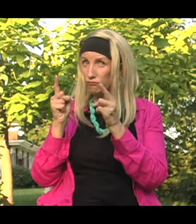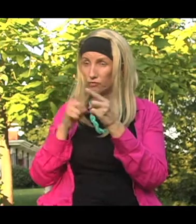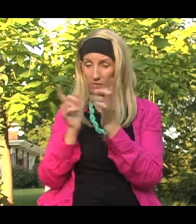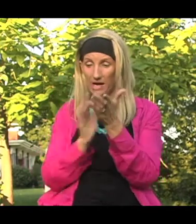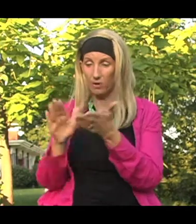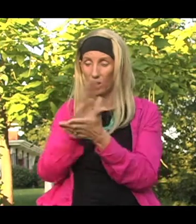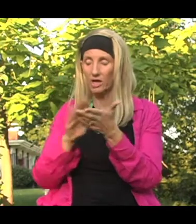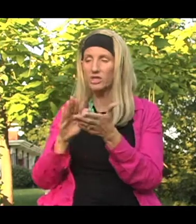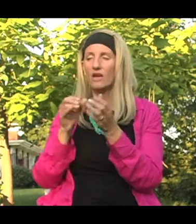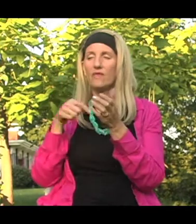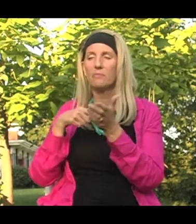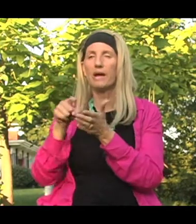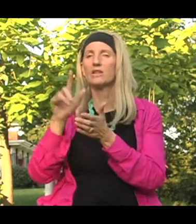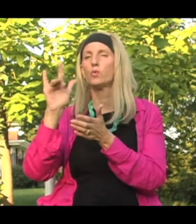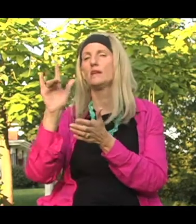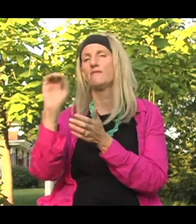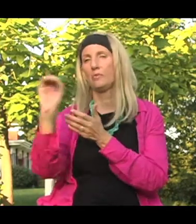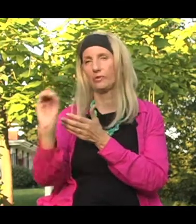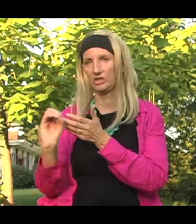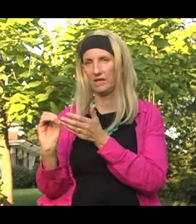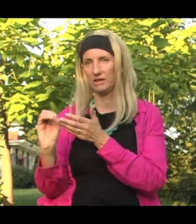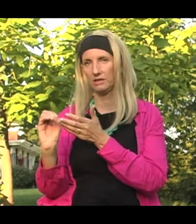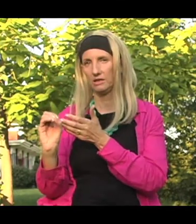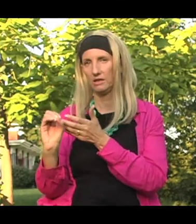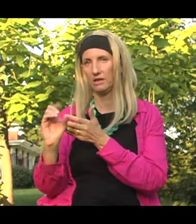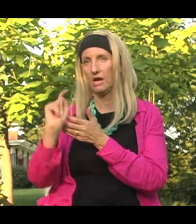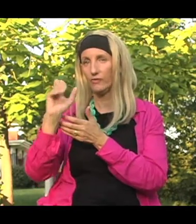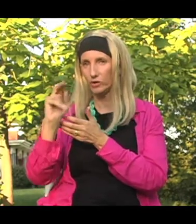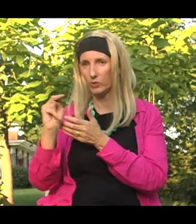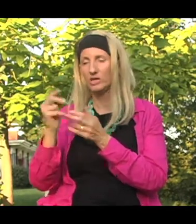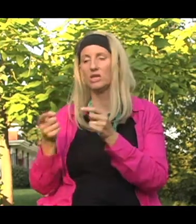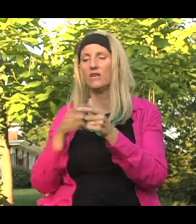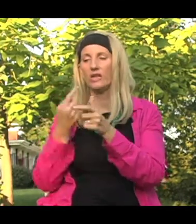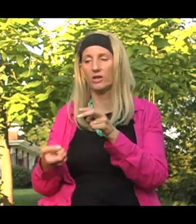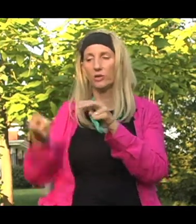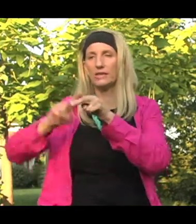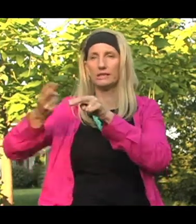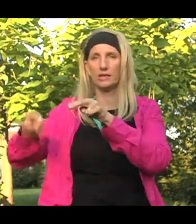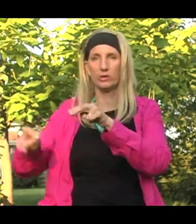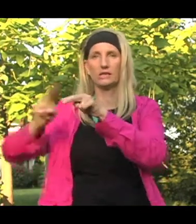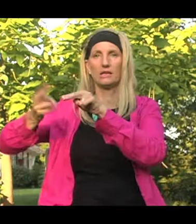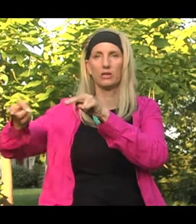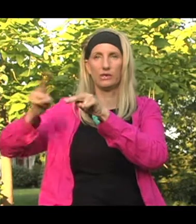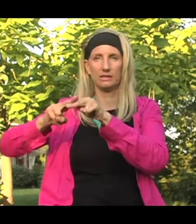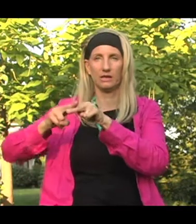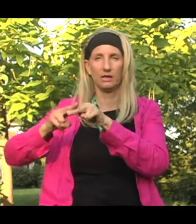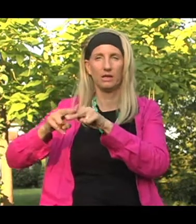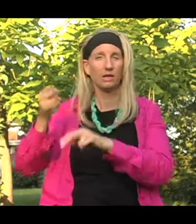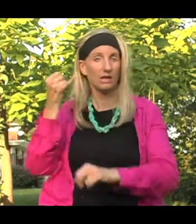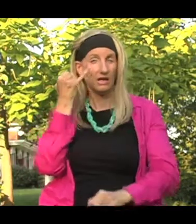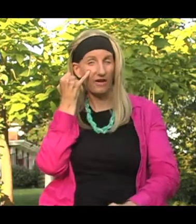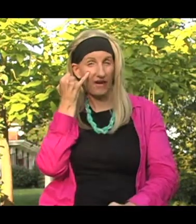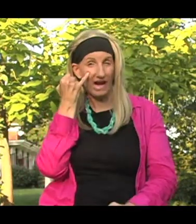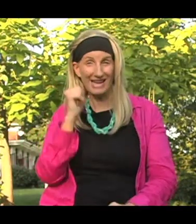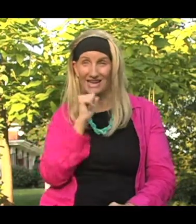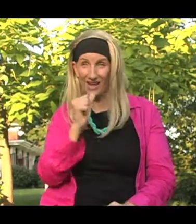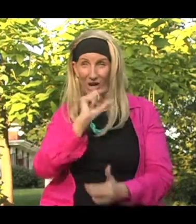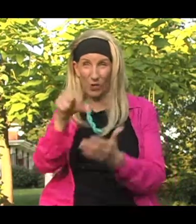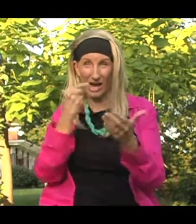to Bible college and they'd pay 25% of their tuition and then increase it, increase it, increase it. If I had not